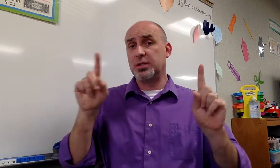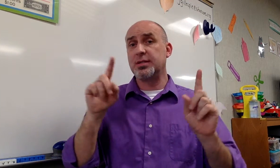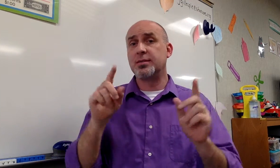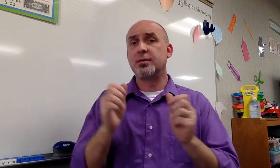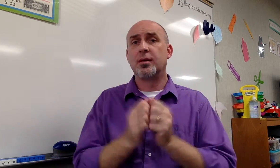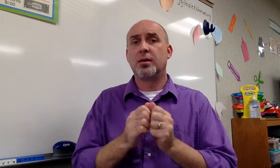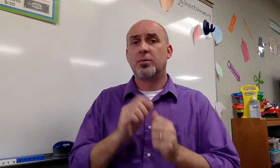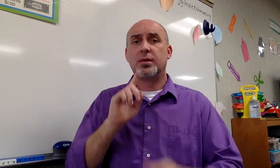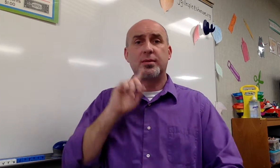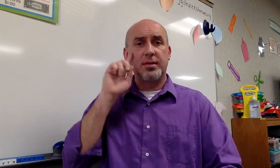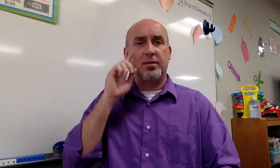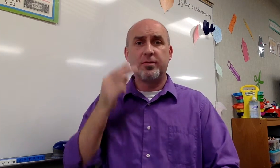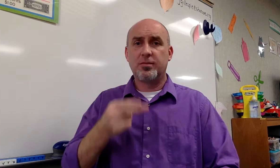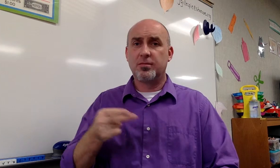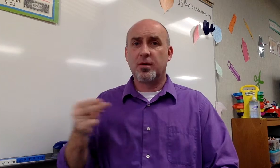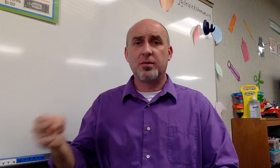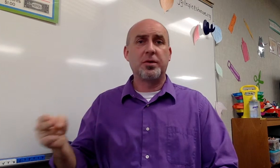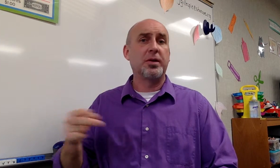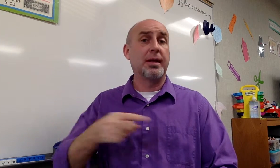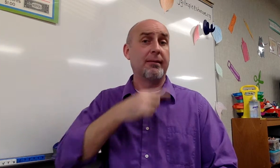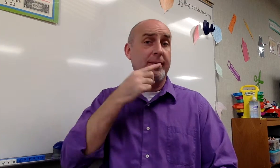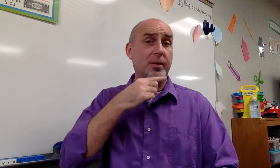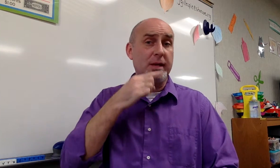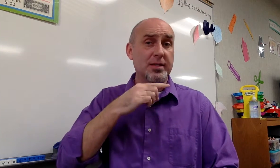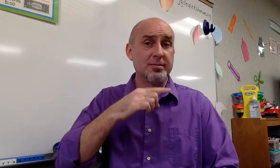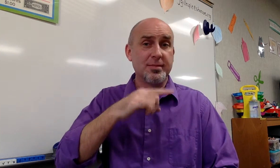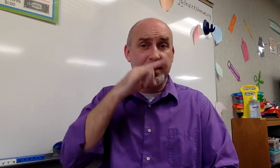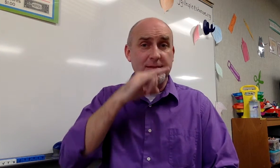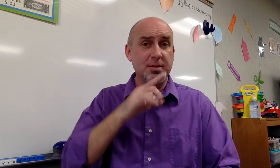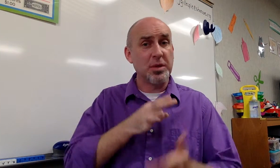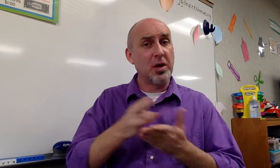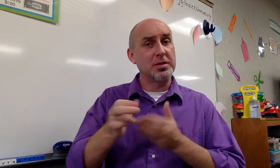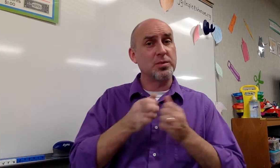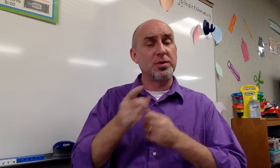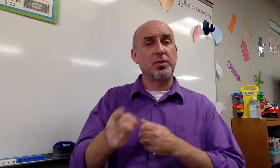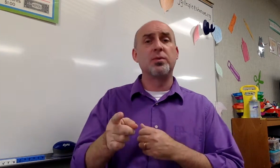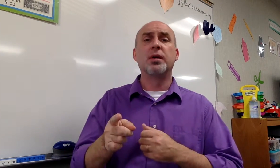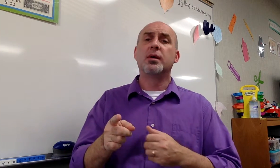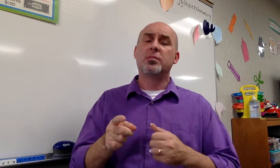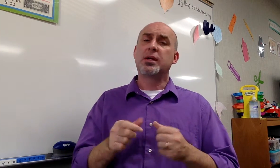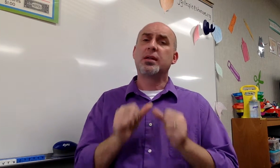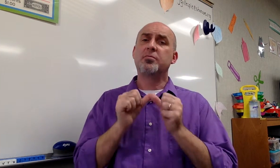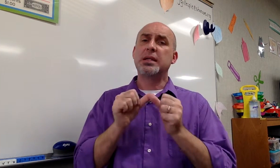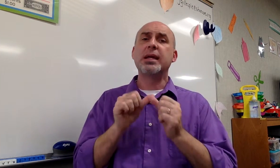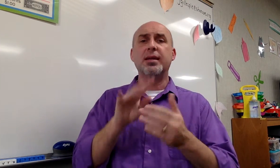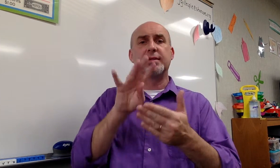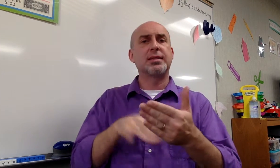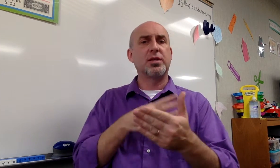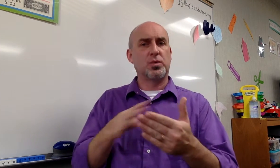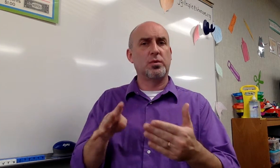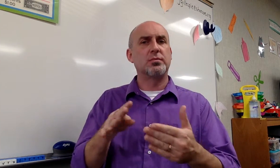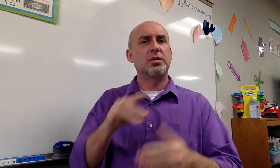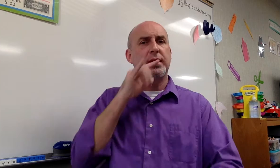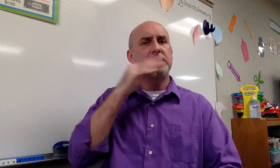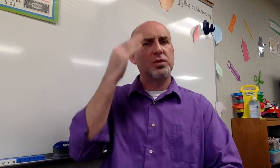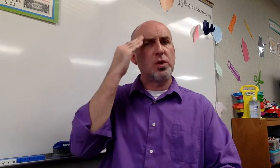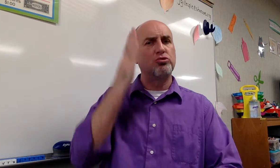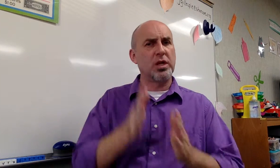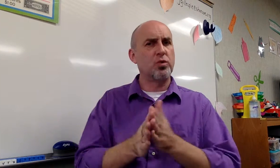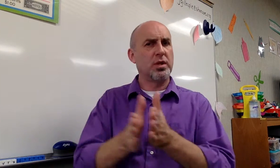this with deaf, hard of hearing, and hearing kids, to be honest with you, by kind of maintaining a schedule so the kids know generally what